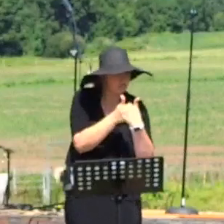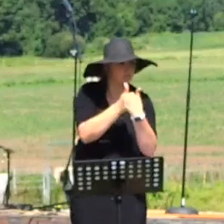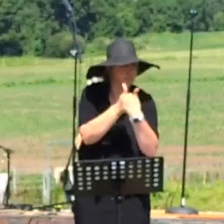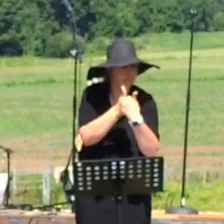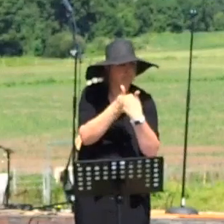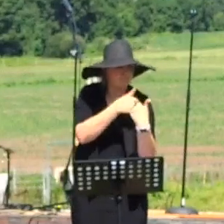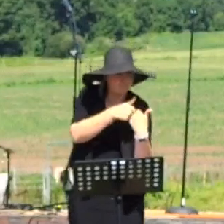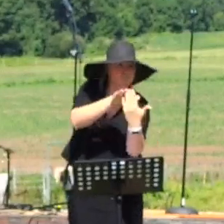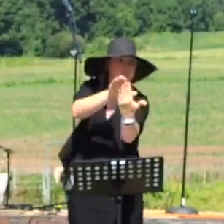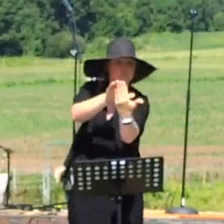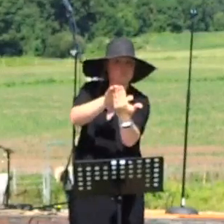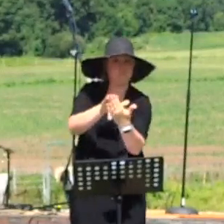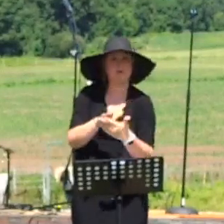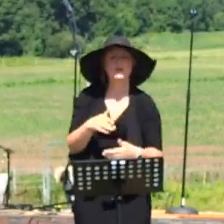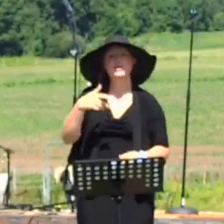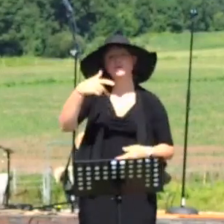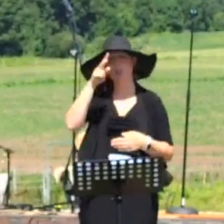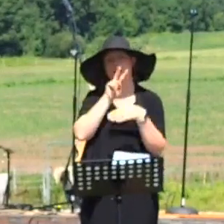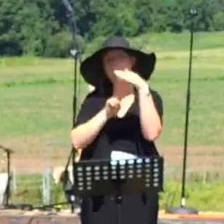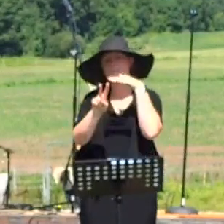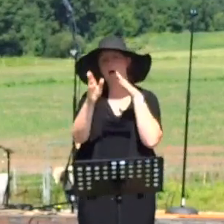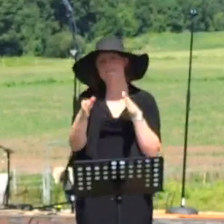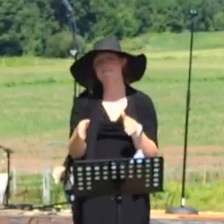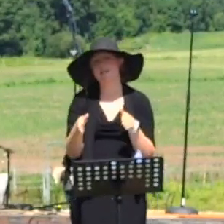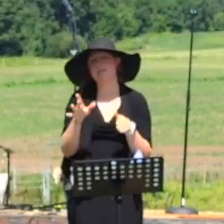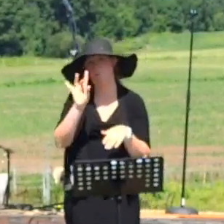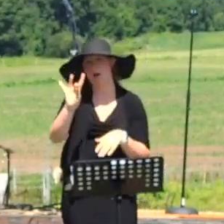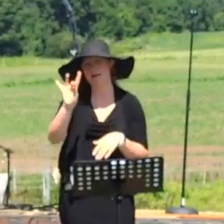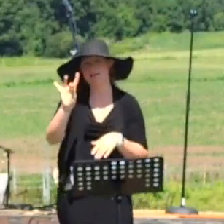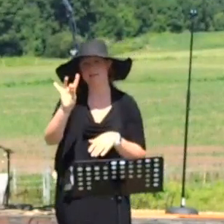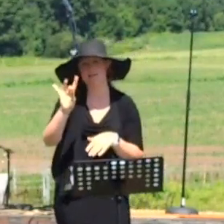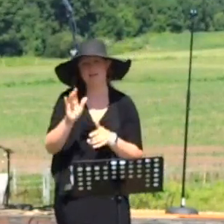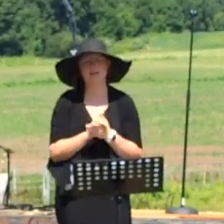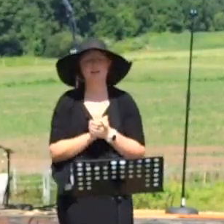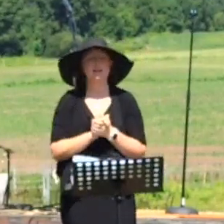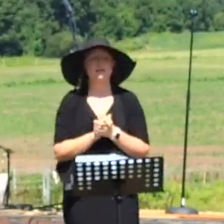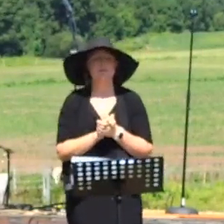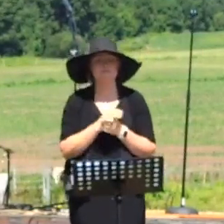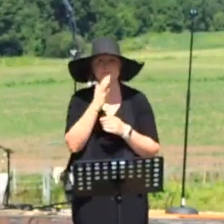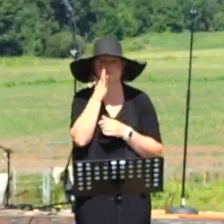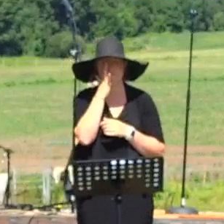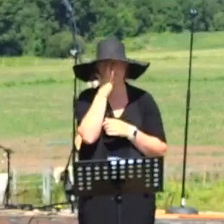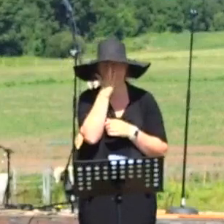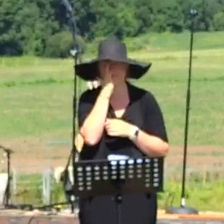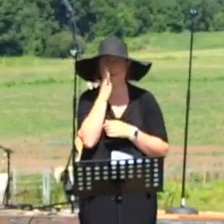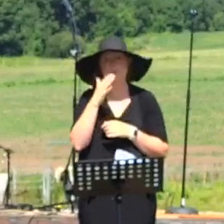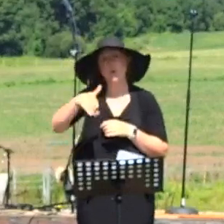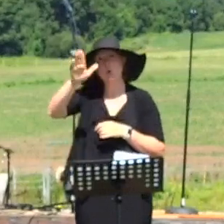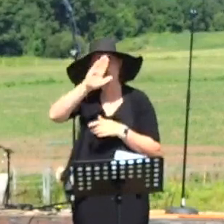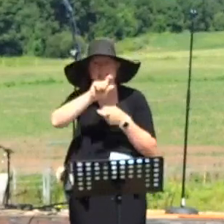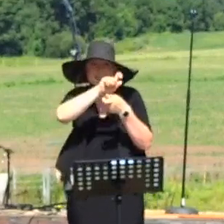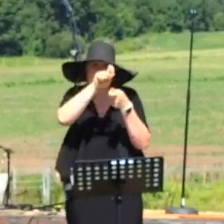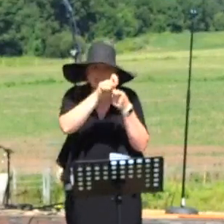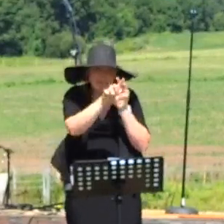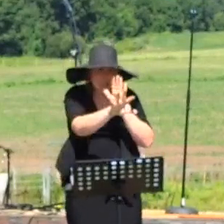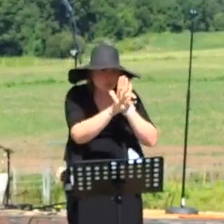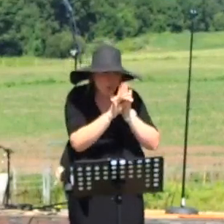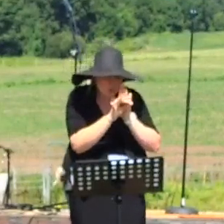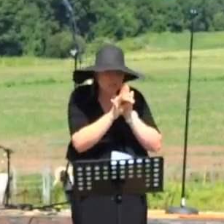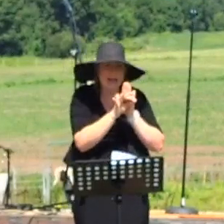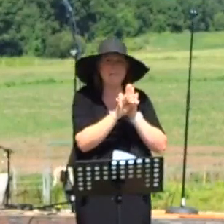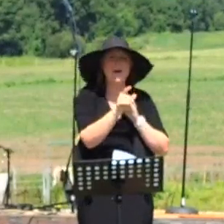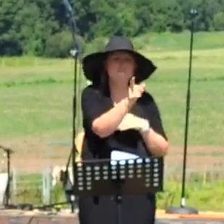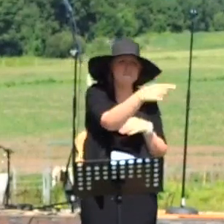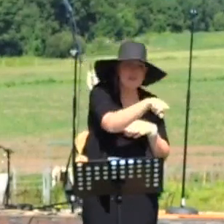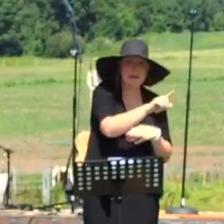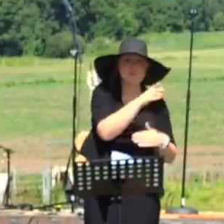people. And they have been, as I said, specifically called and chosen by God to bring his word of